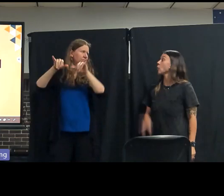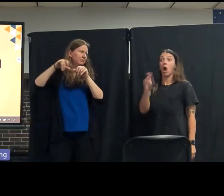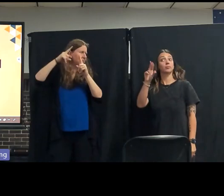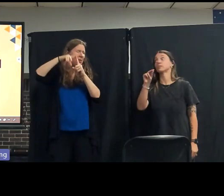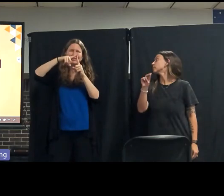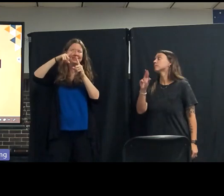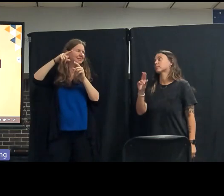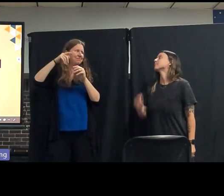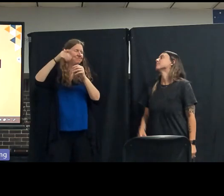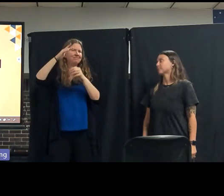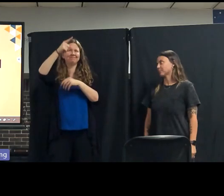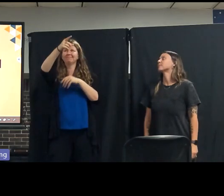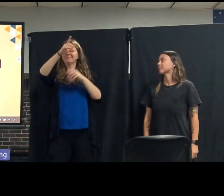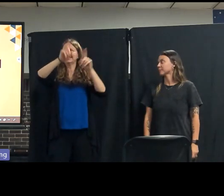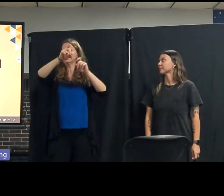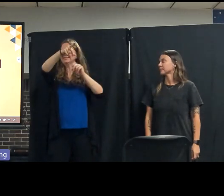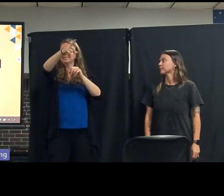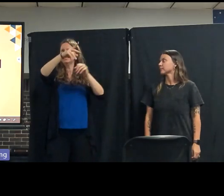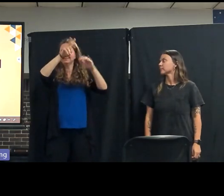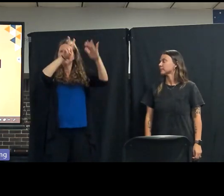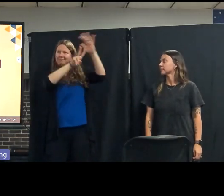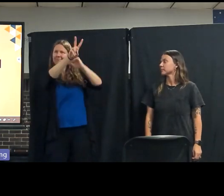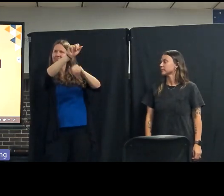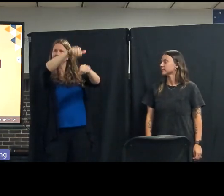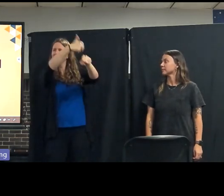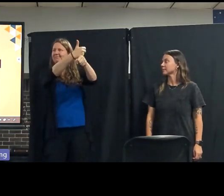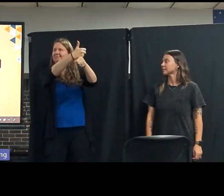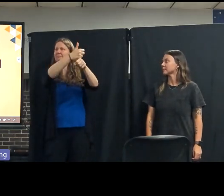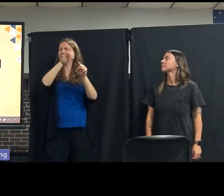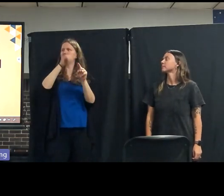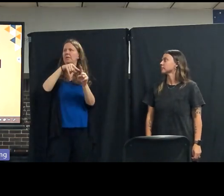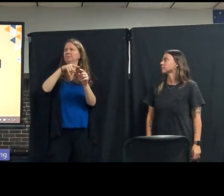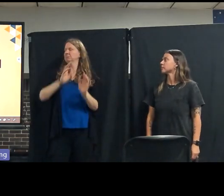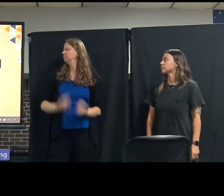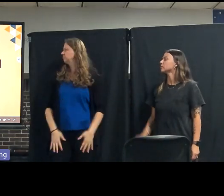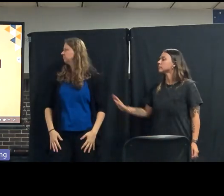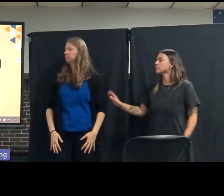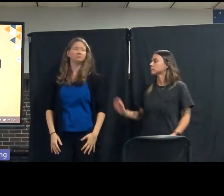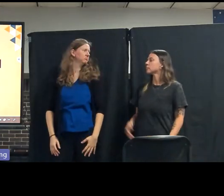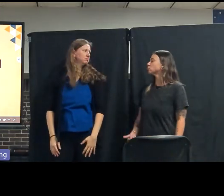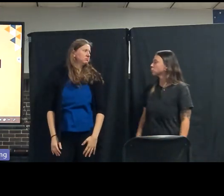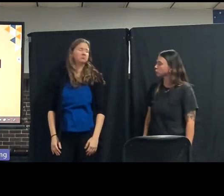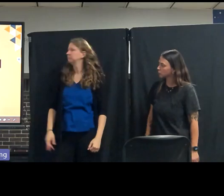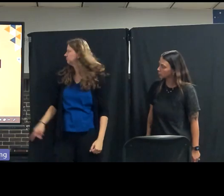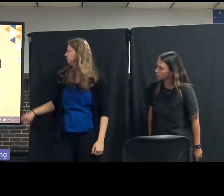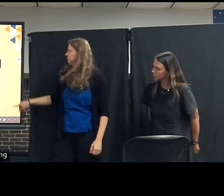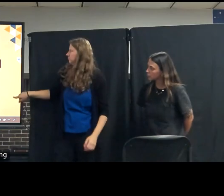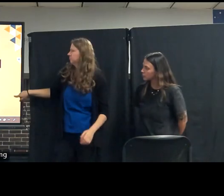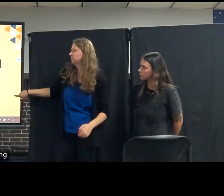And the predicted growth is not standardized. No. The test has that established.